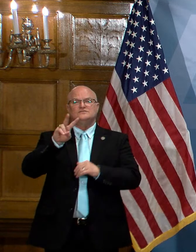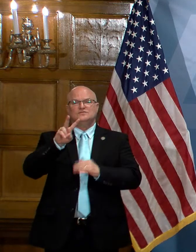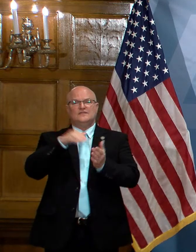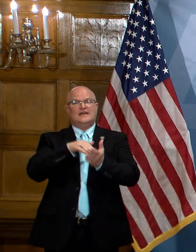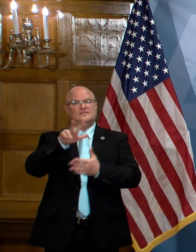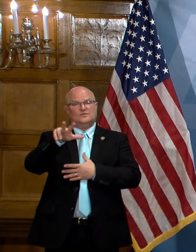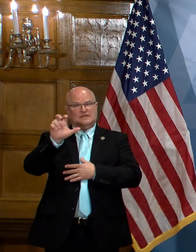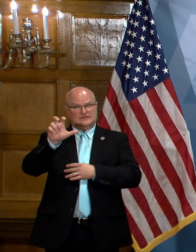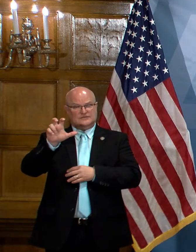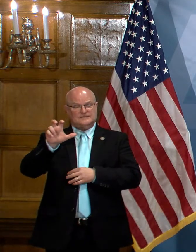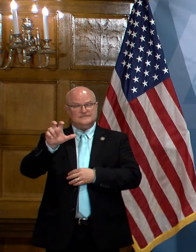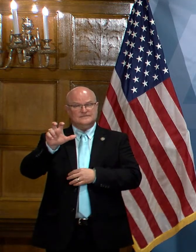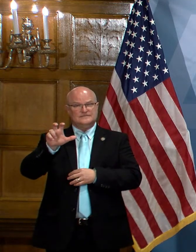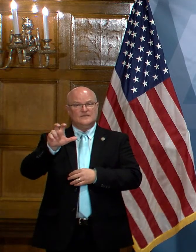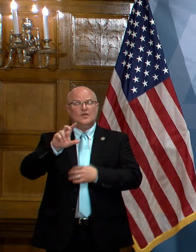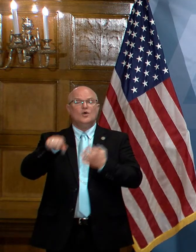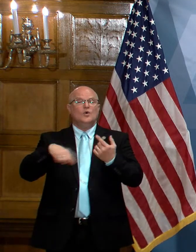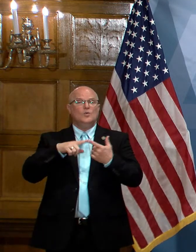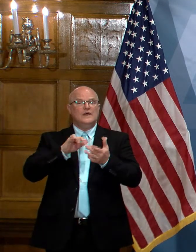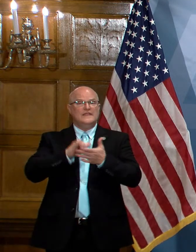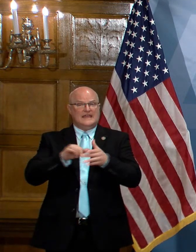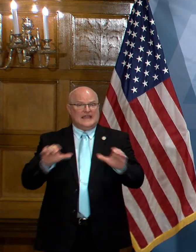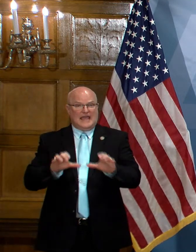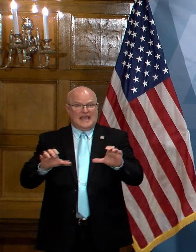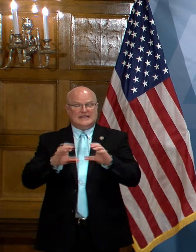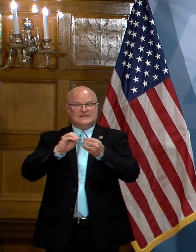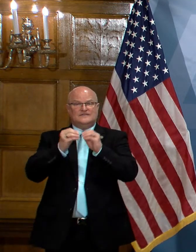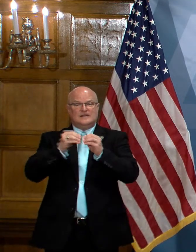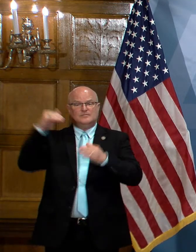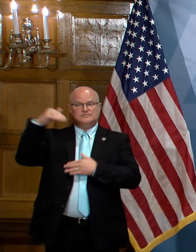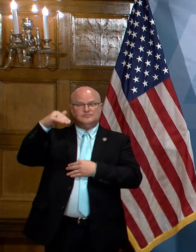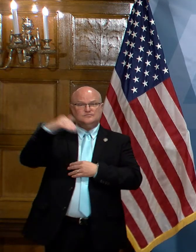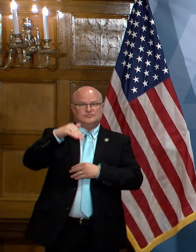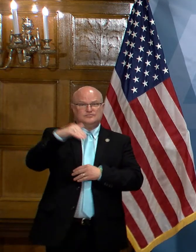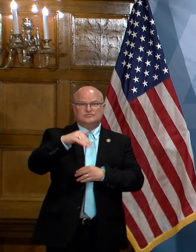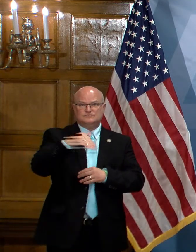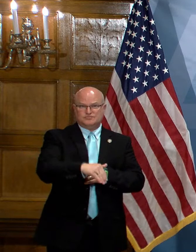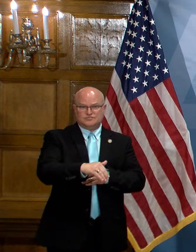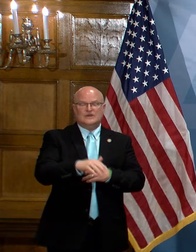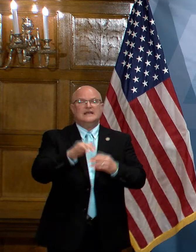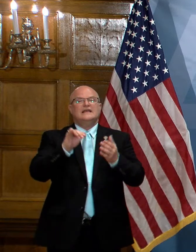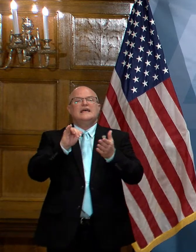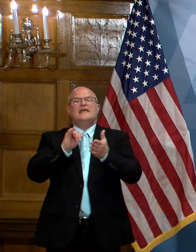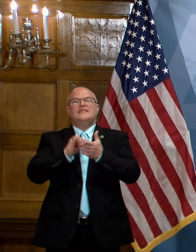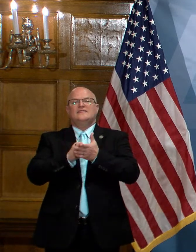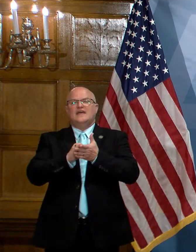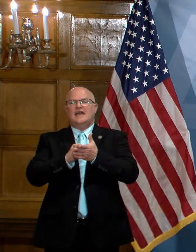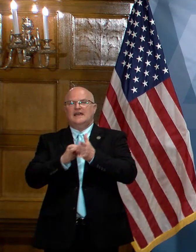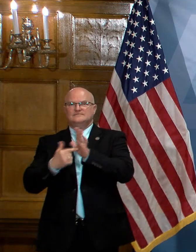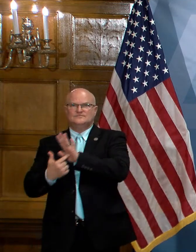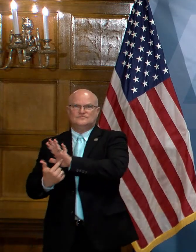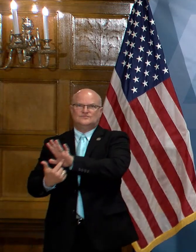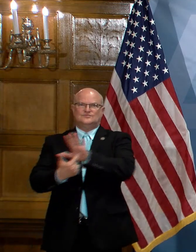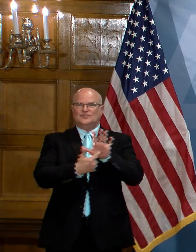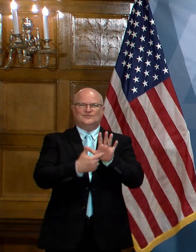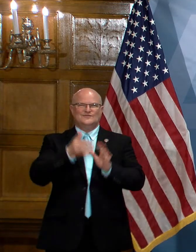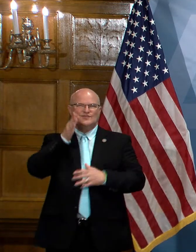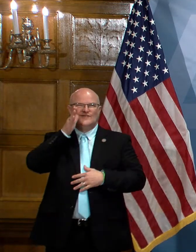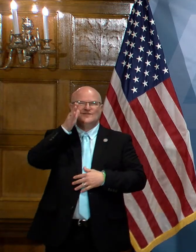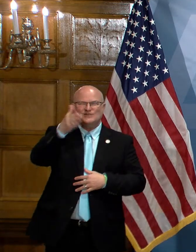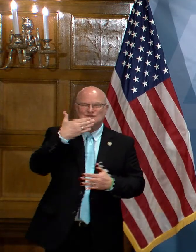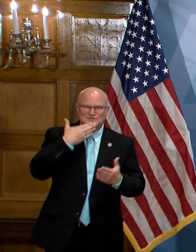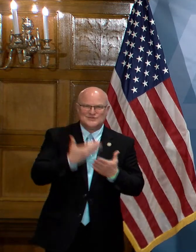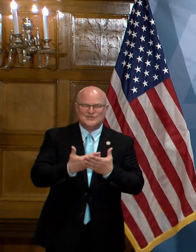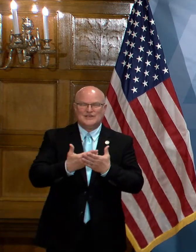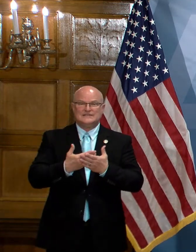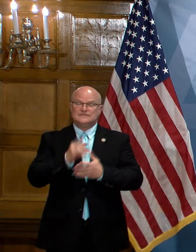2,300. And whenever that active cases are going down, that portends well for the future. In